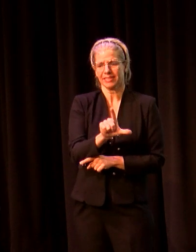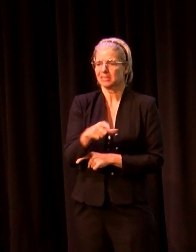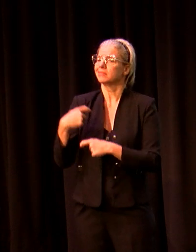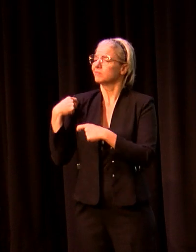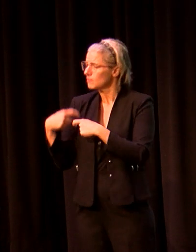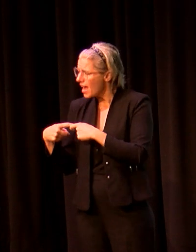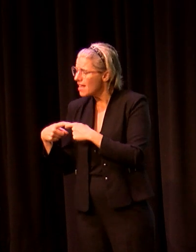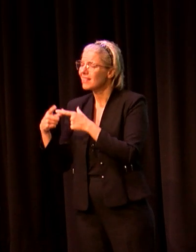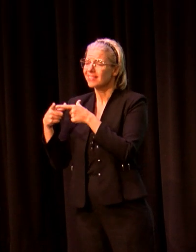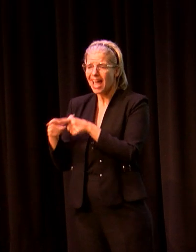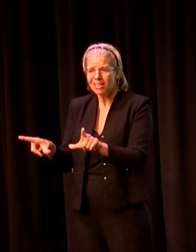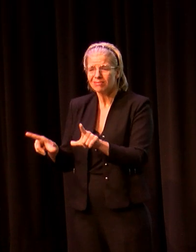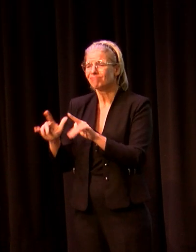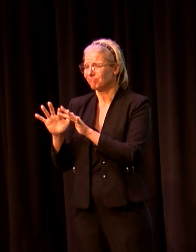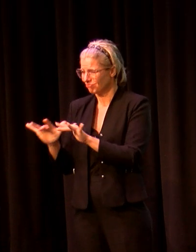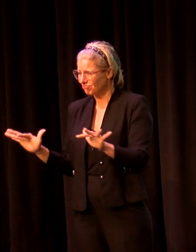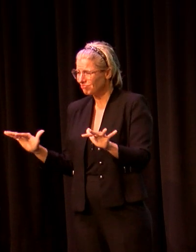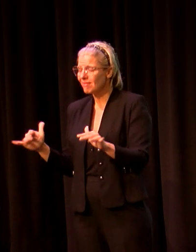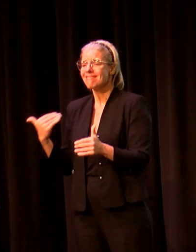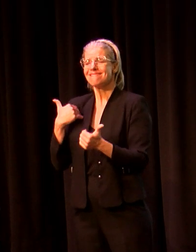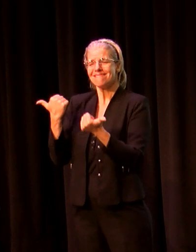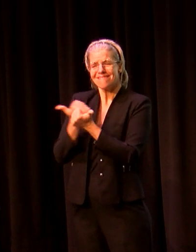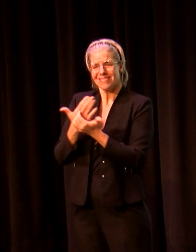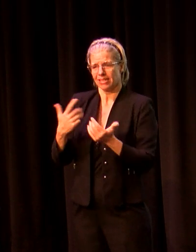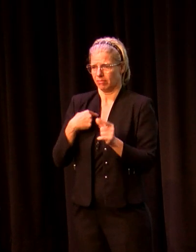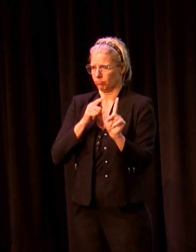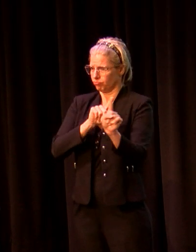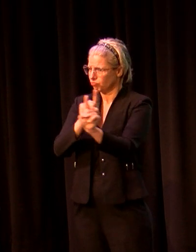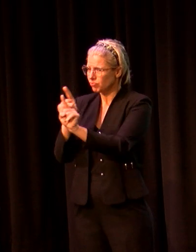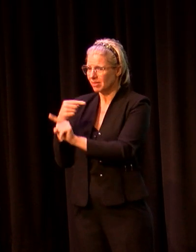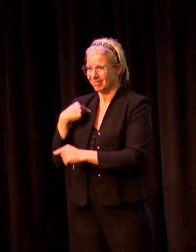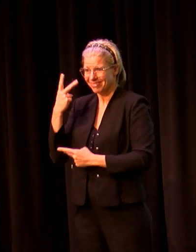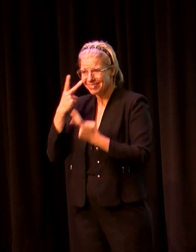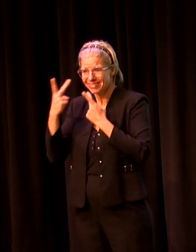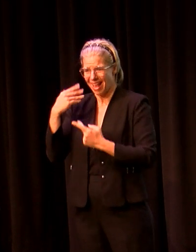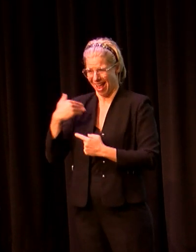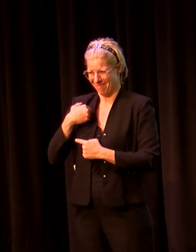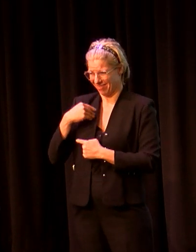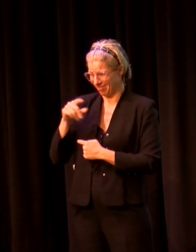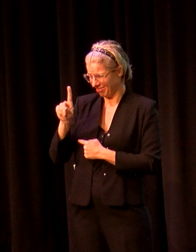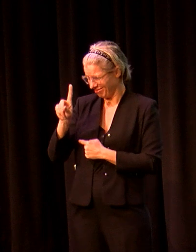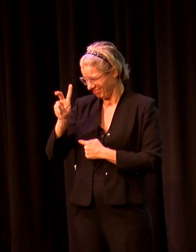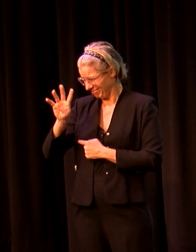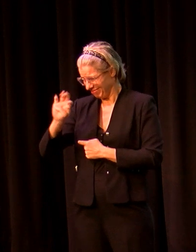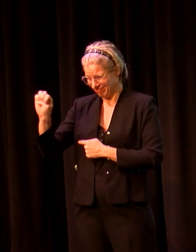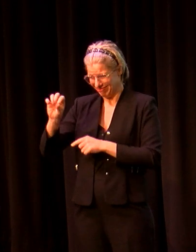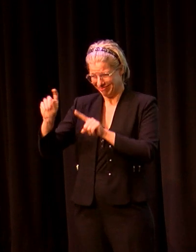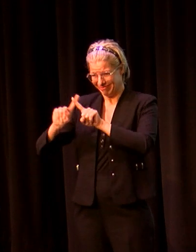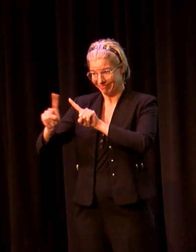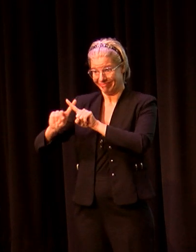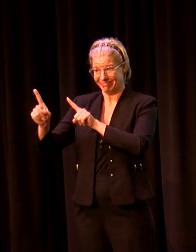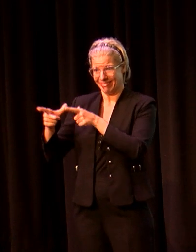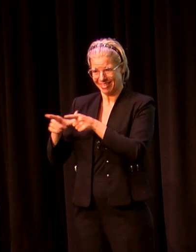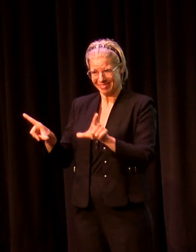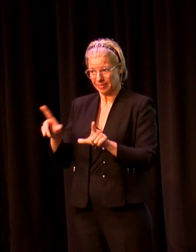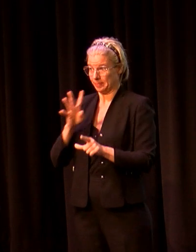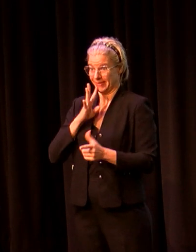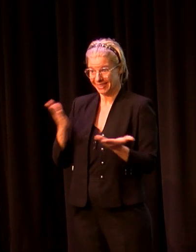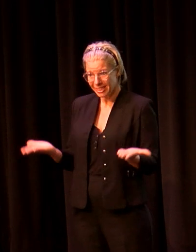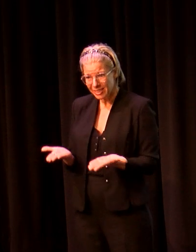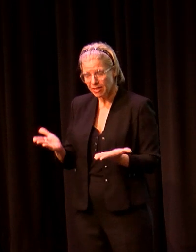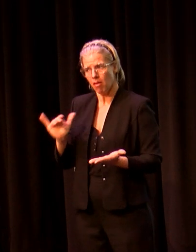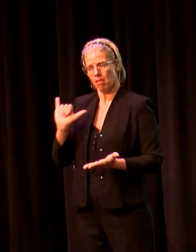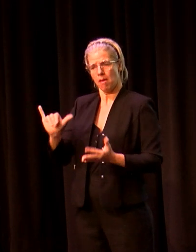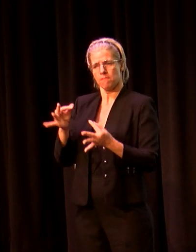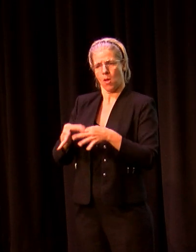have, everything I attend says we have something like 30 or 40 different languages spoken in the county. And so those are important stakeholders